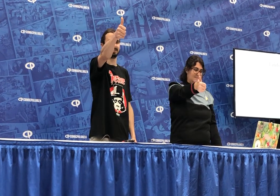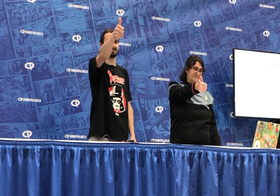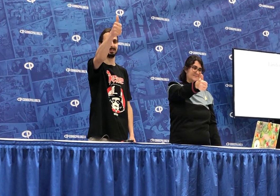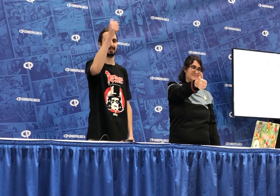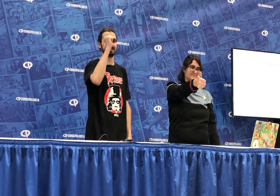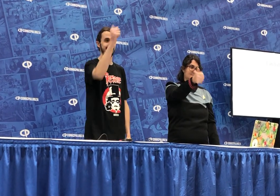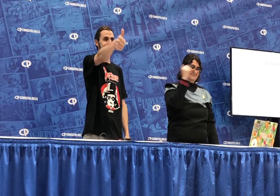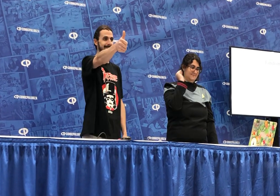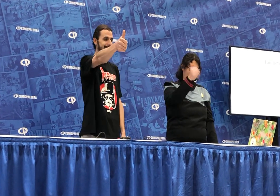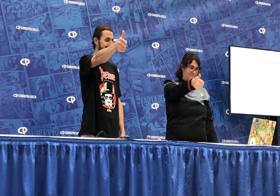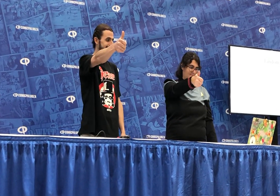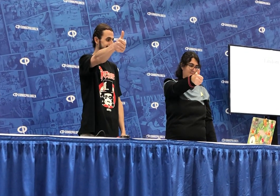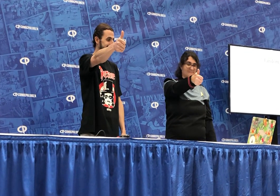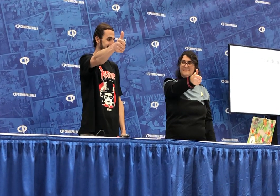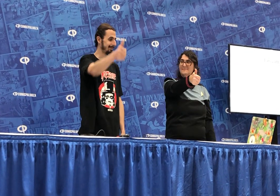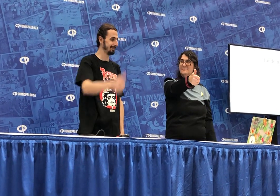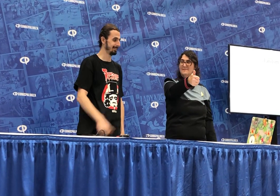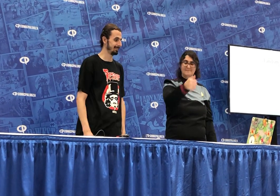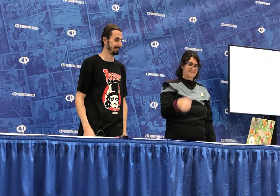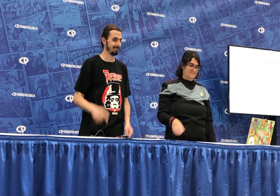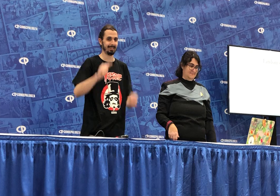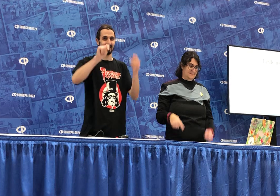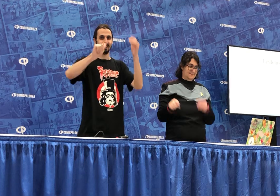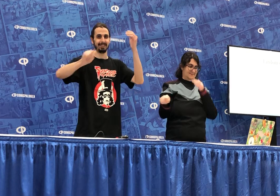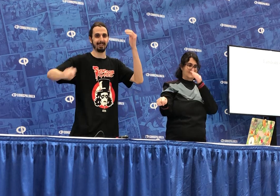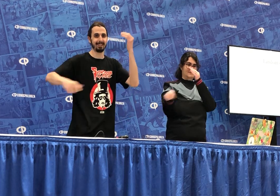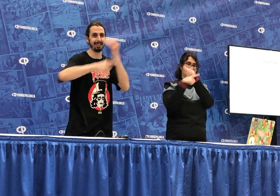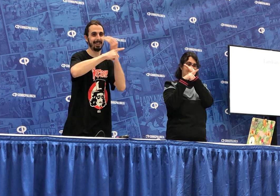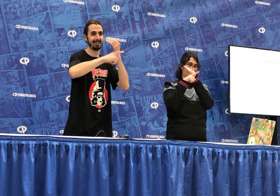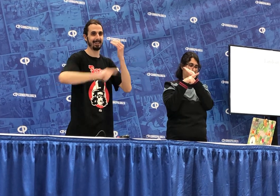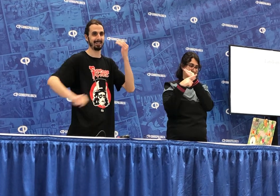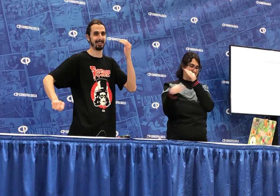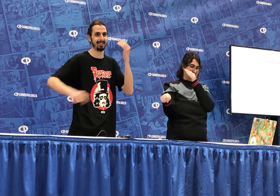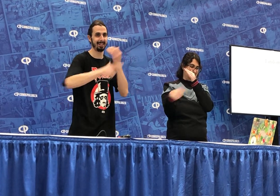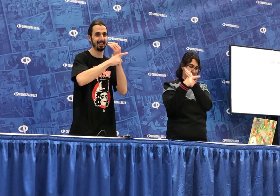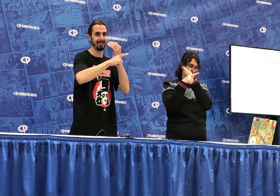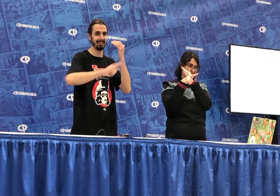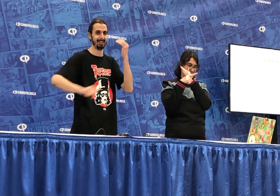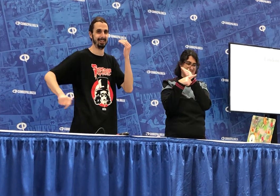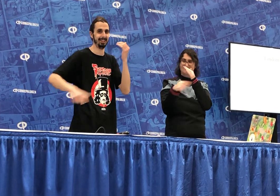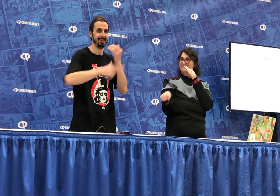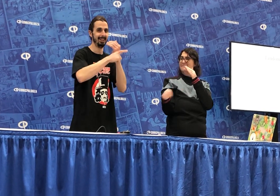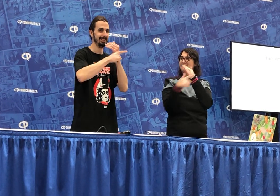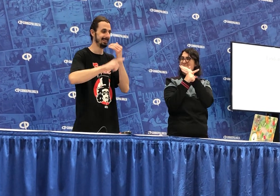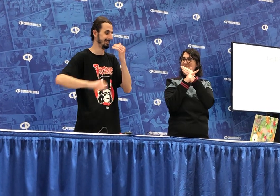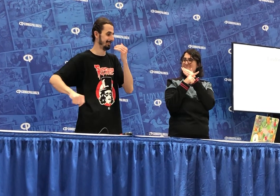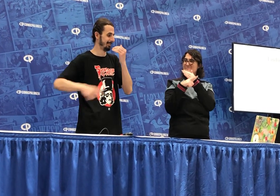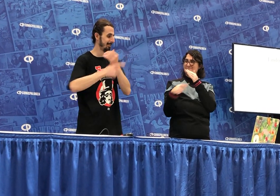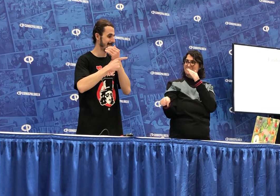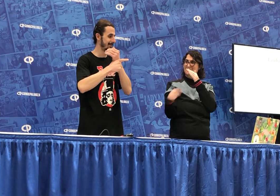Fallout, again, like their ads. Ted Lasso, T and an L coming up to the hand